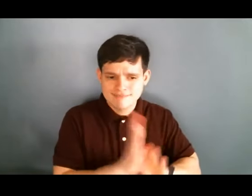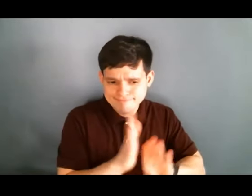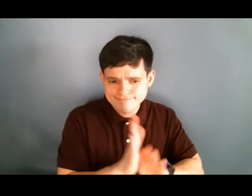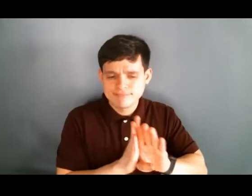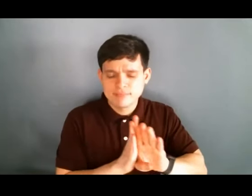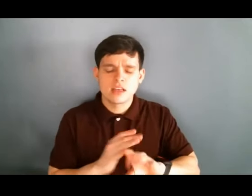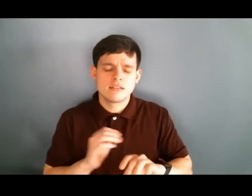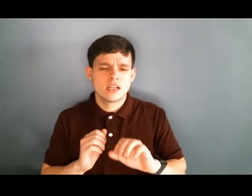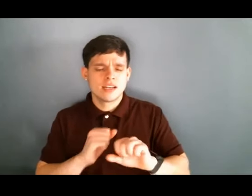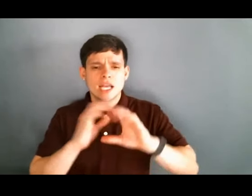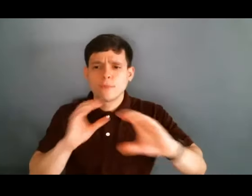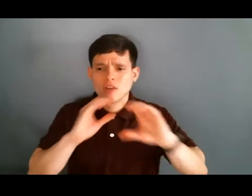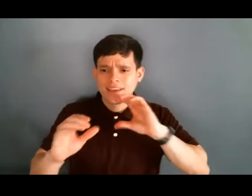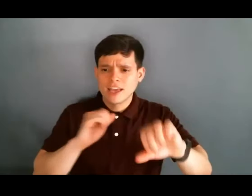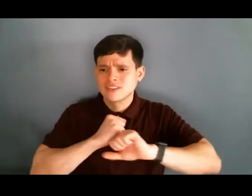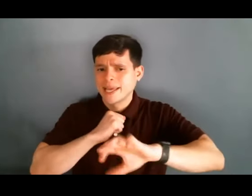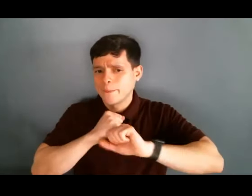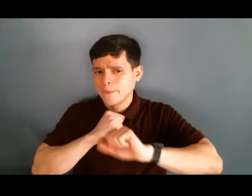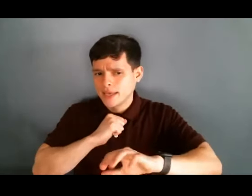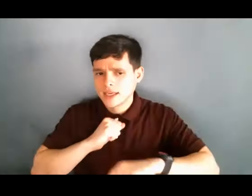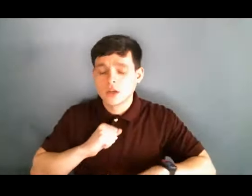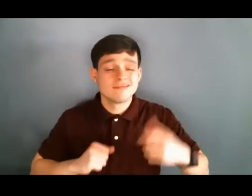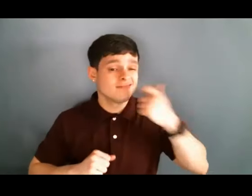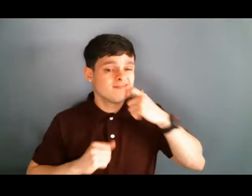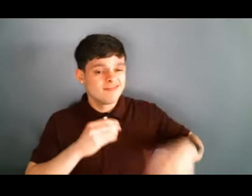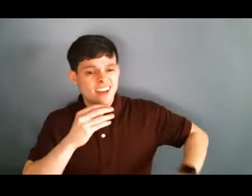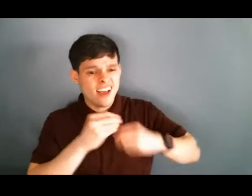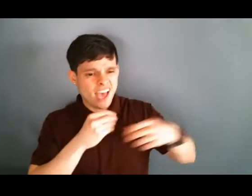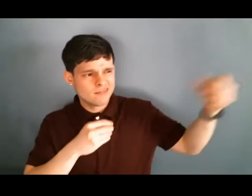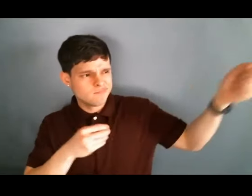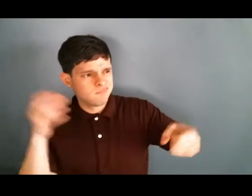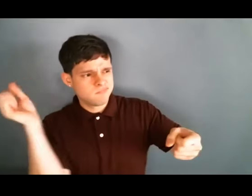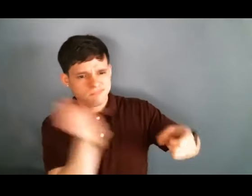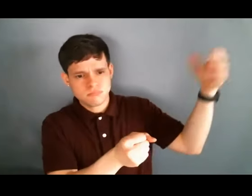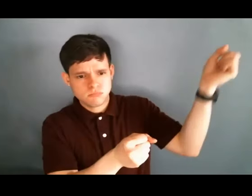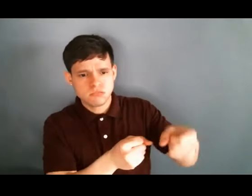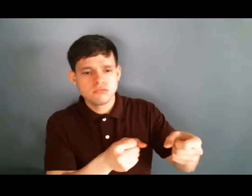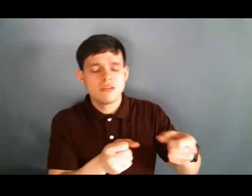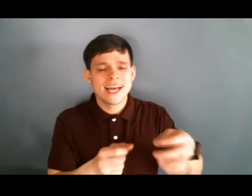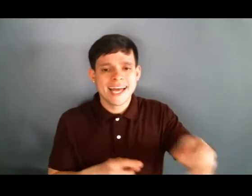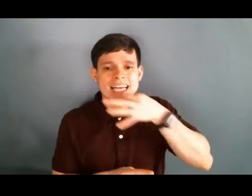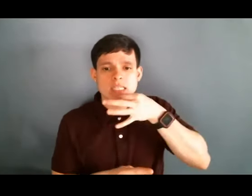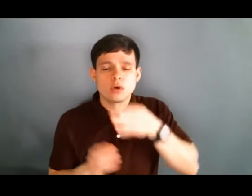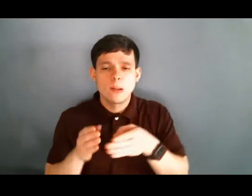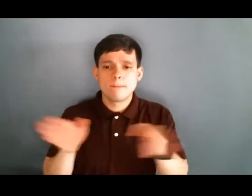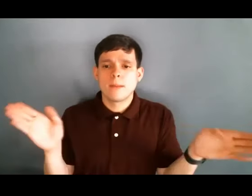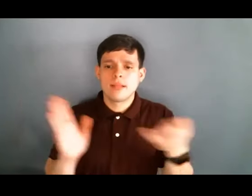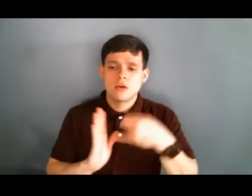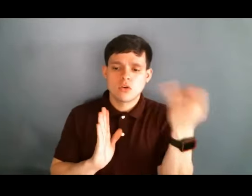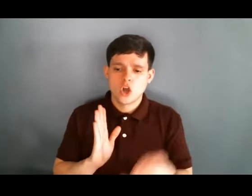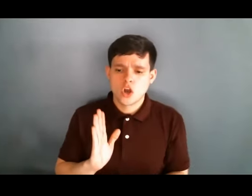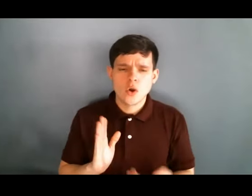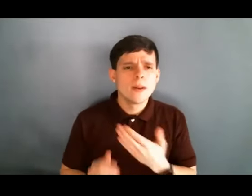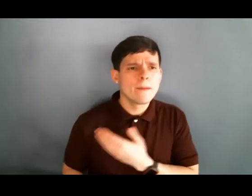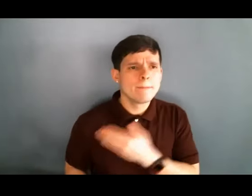campaigns. We also recently have added some experts in public art. The best way to get a sense of the kinds